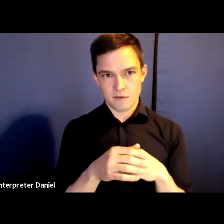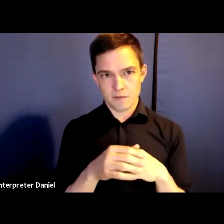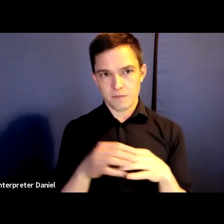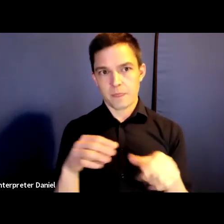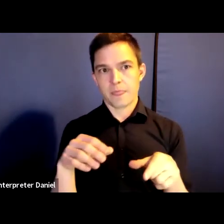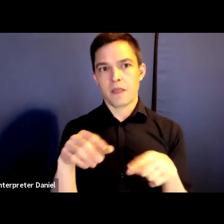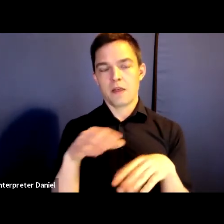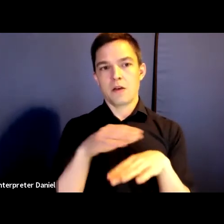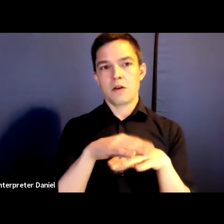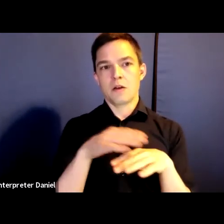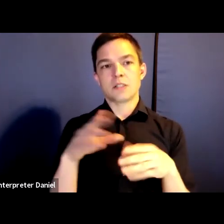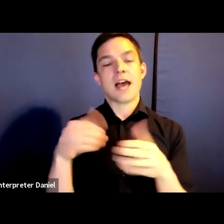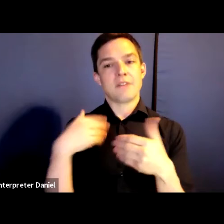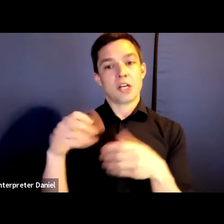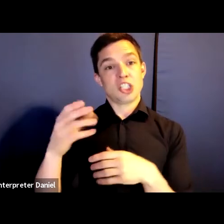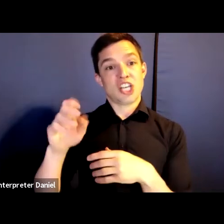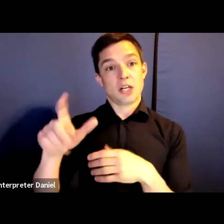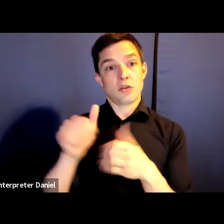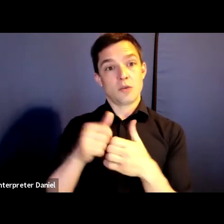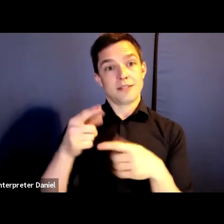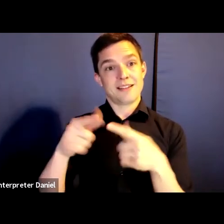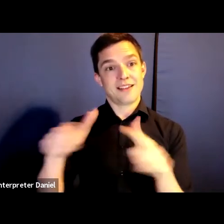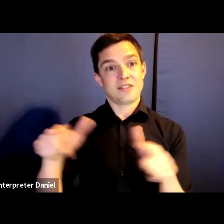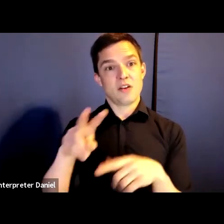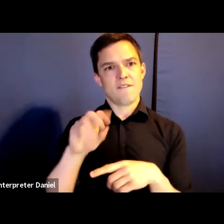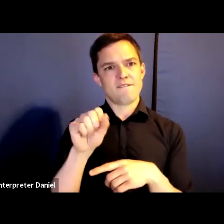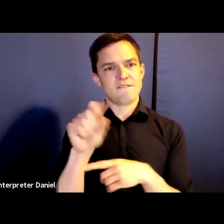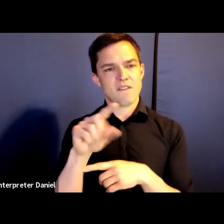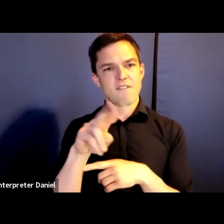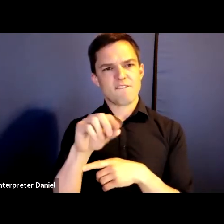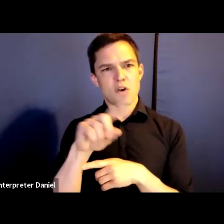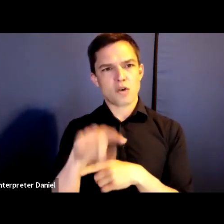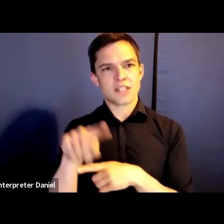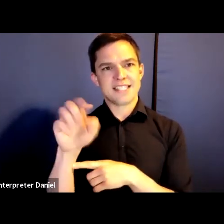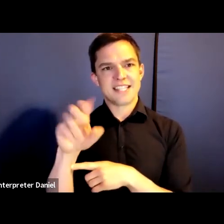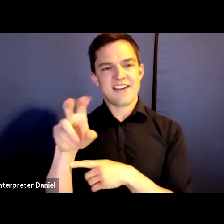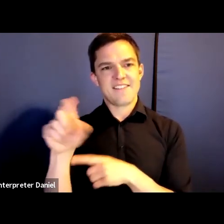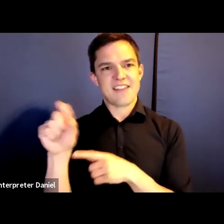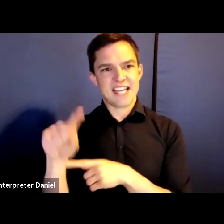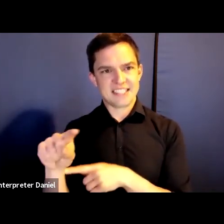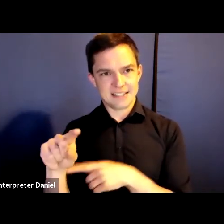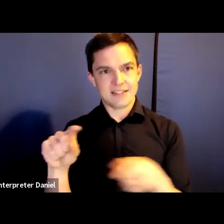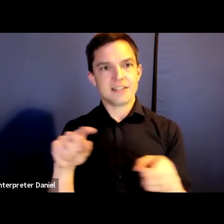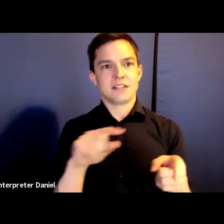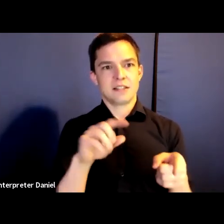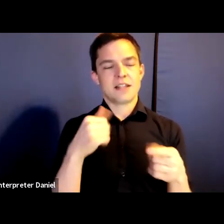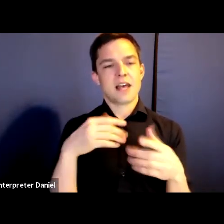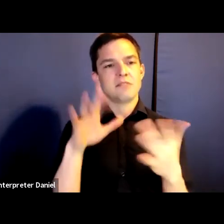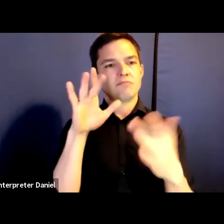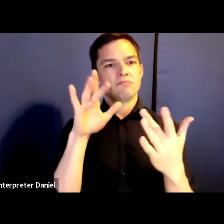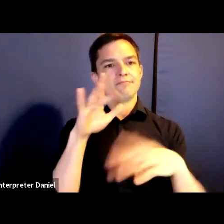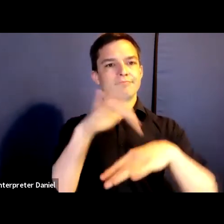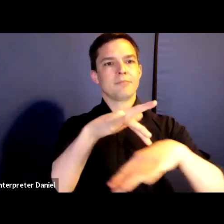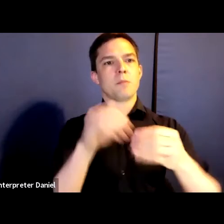on sign language with this Voz TV, a private TV channel that reached more than 120,000 community